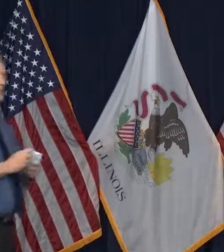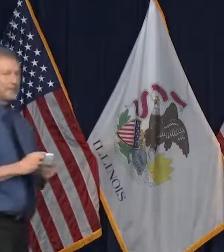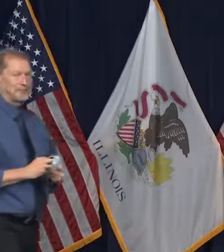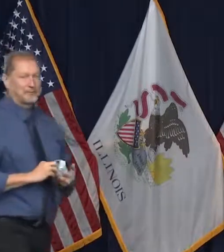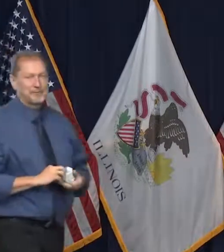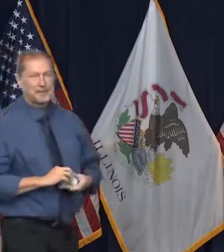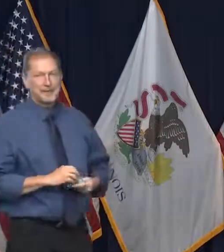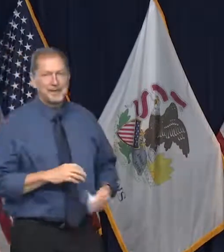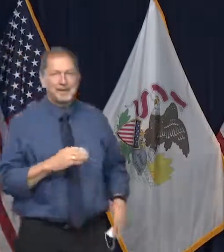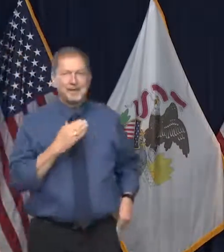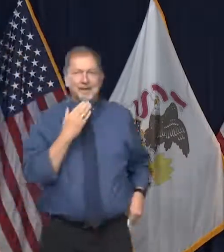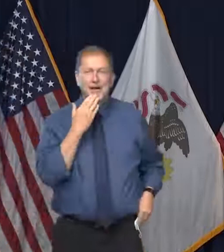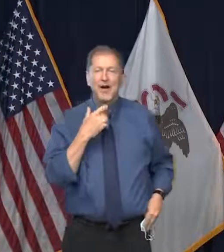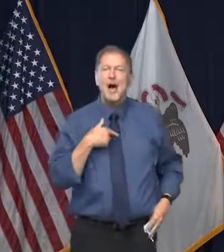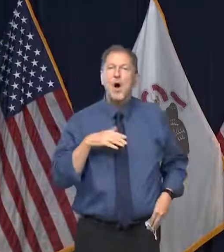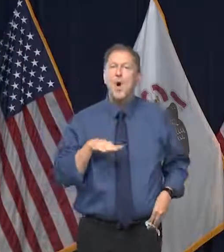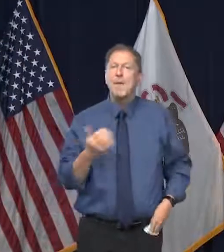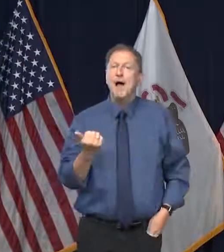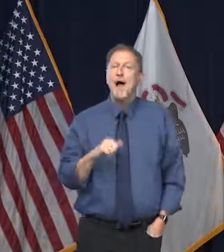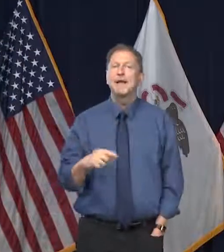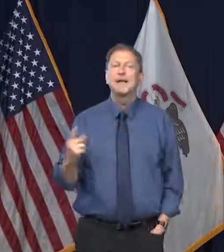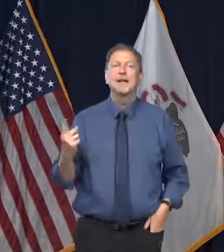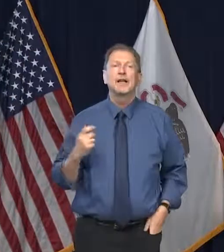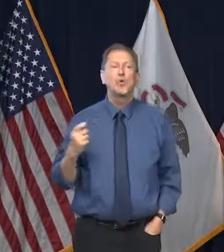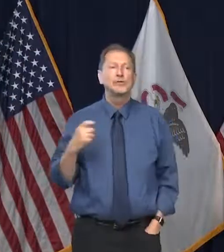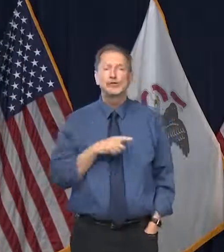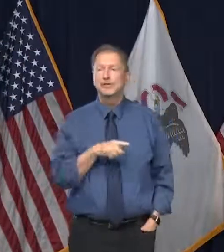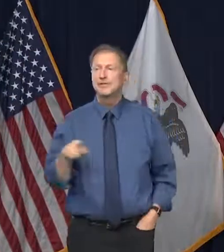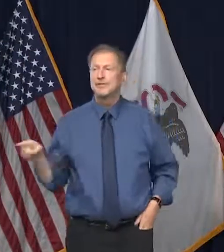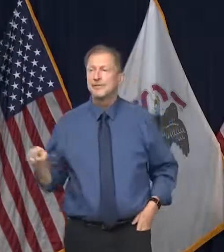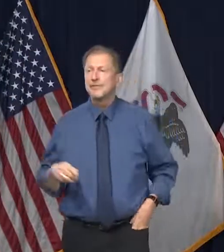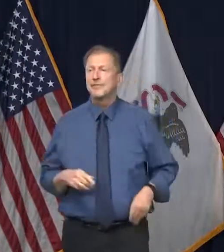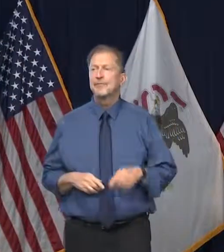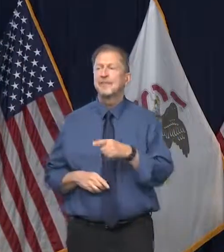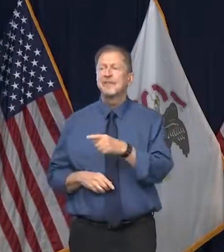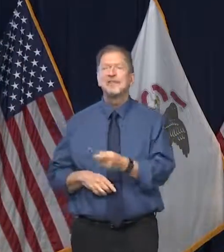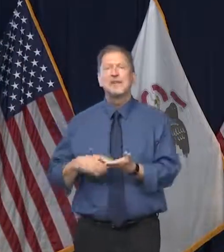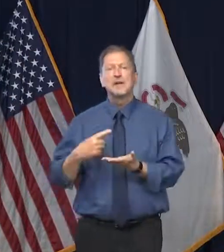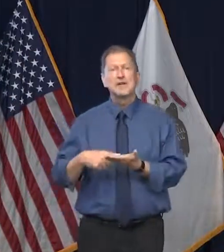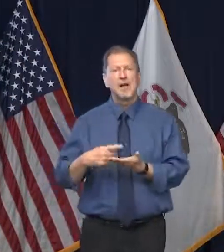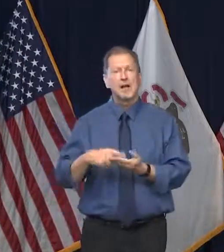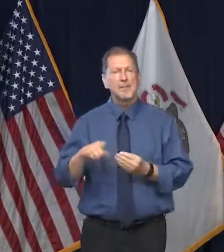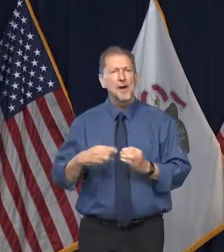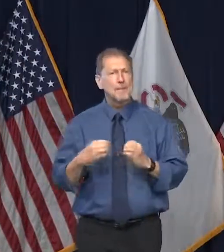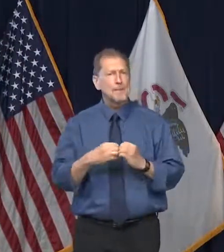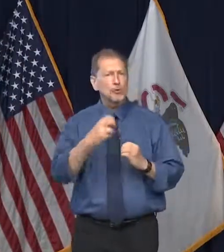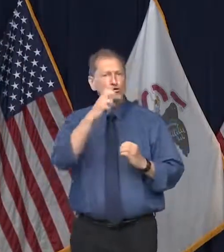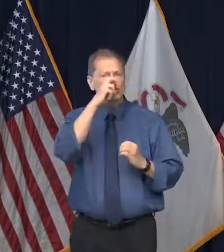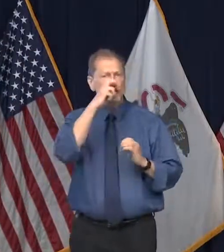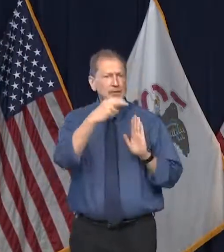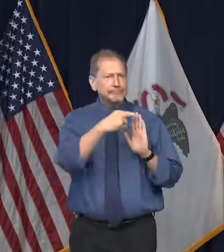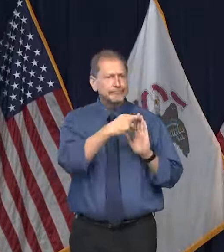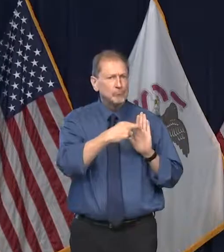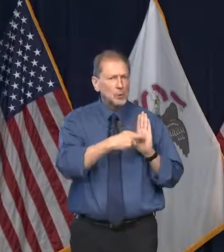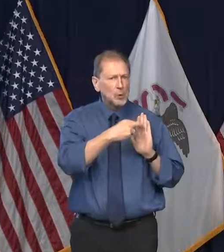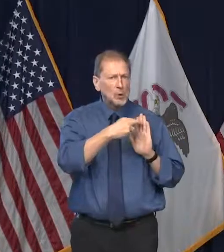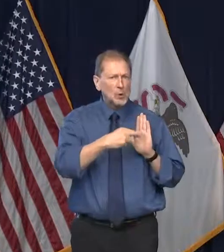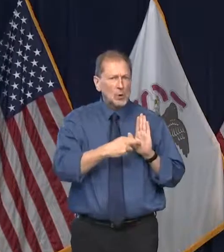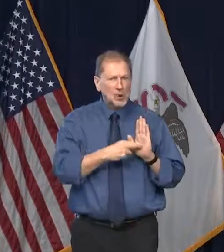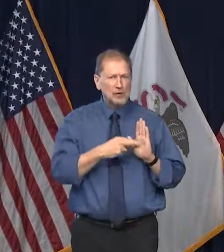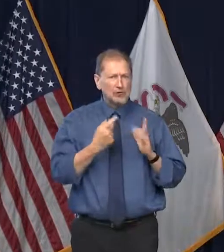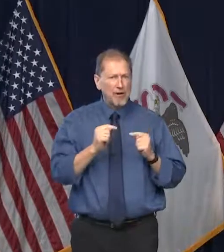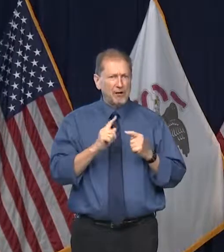Thank you, and happy to take questions from members of the media. Eric? And when we're talking about broader measures, stricter mitigations, like you've just